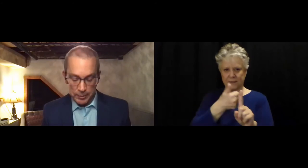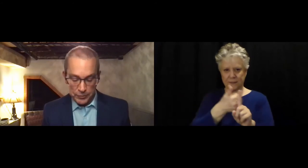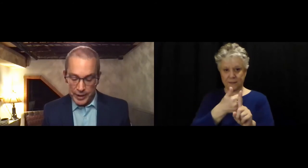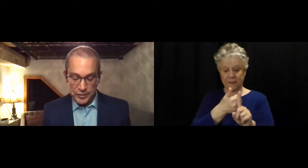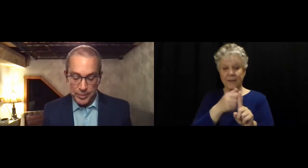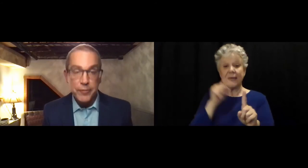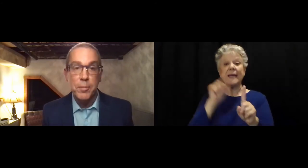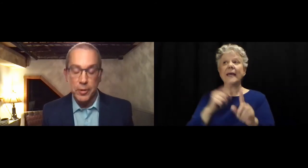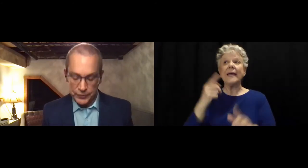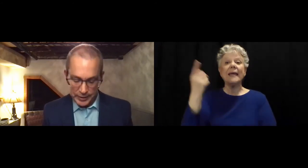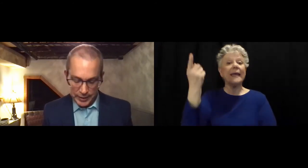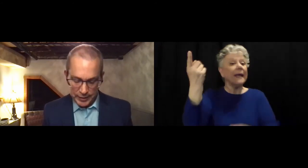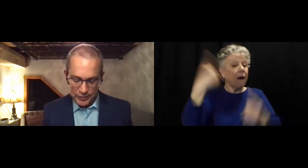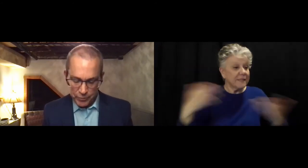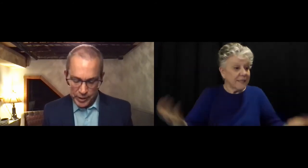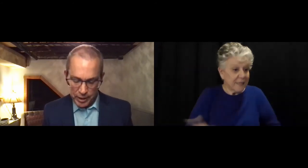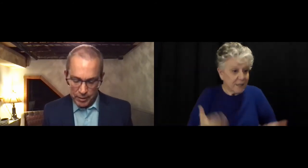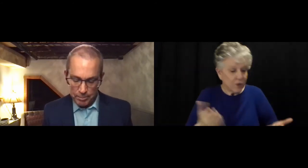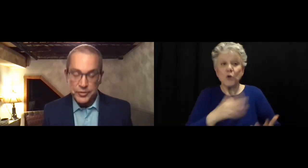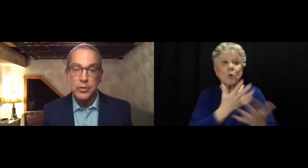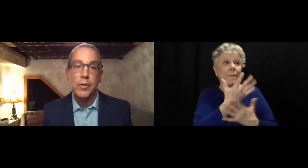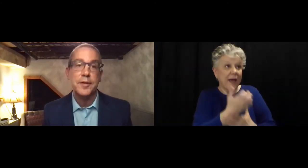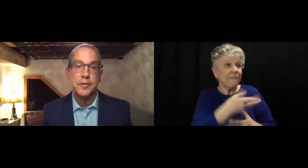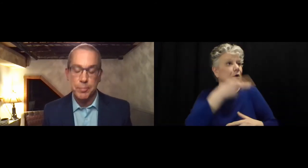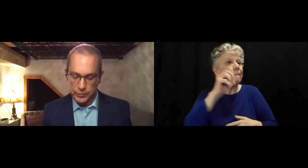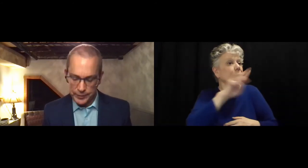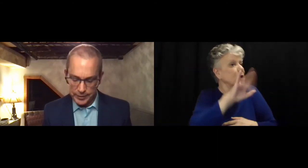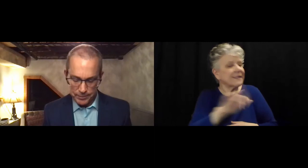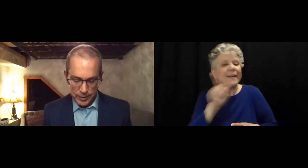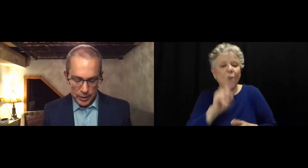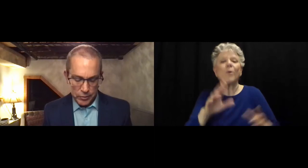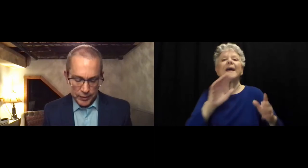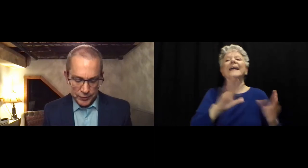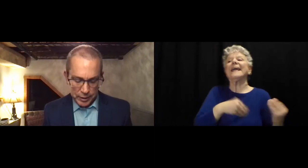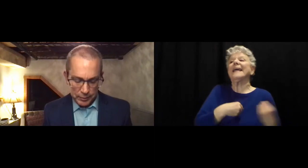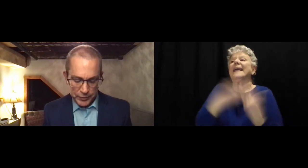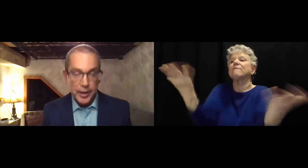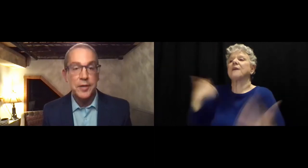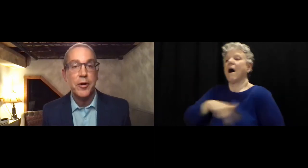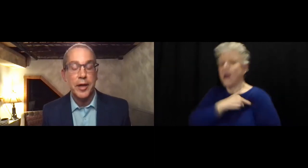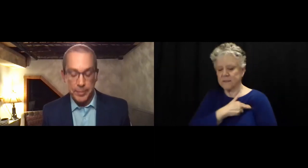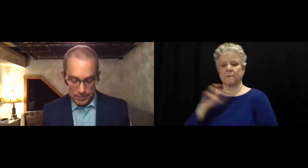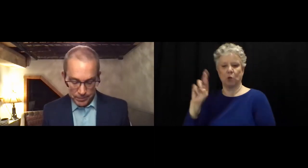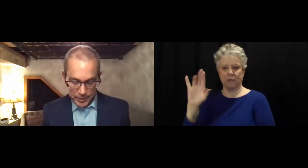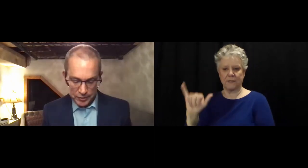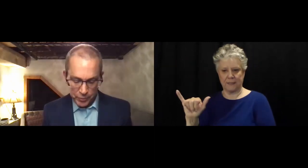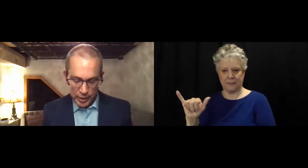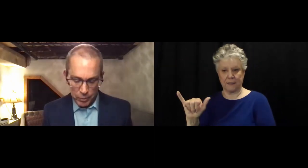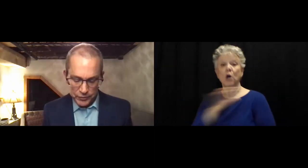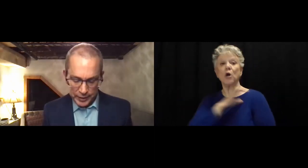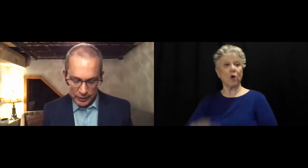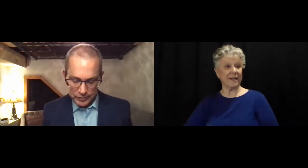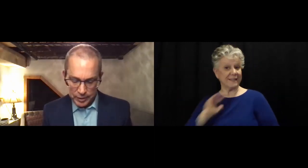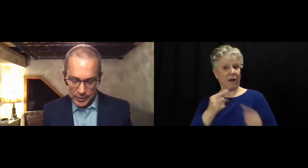Christ comes not to beg for mercy, as did Priam, but to grant us mercy. Christ comes not as our enemy, as